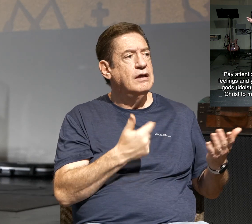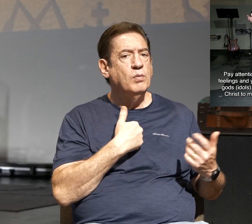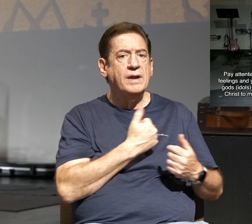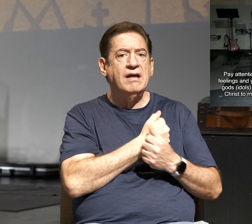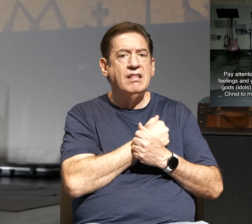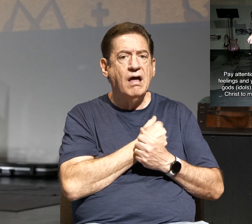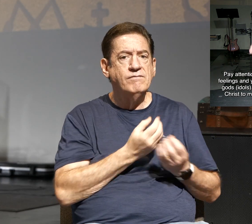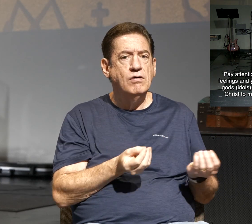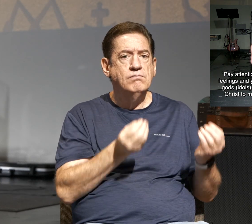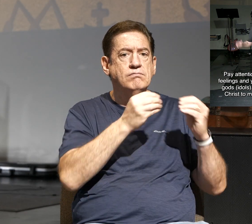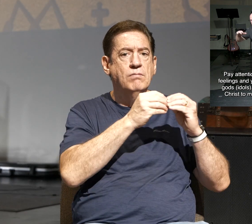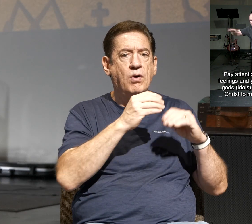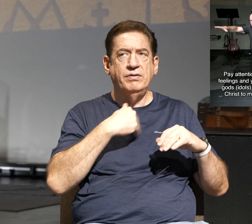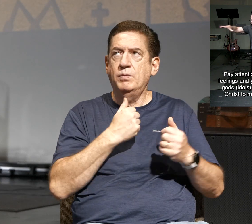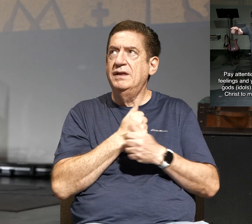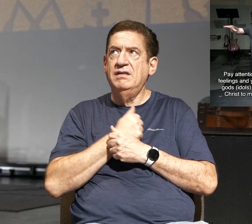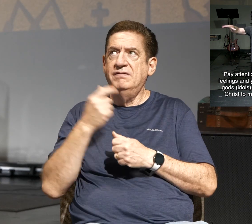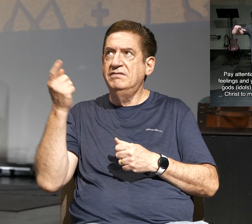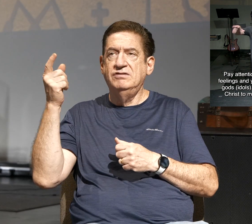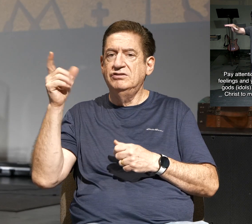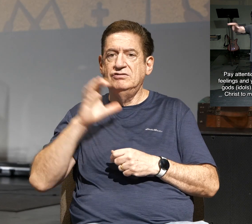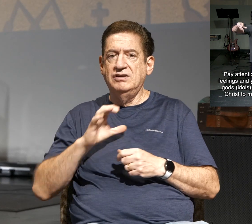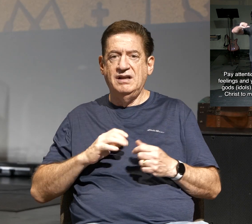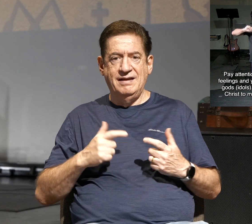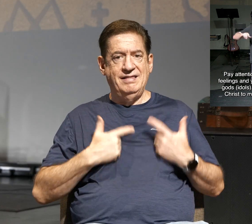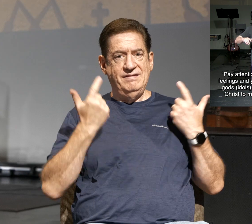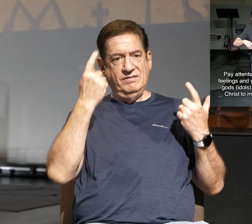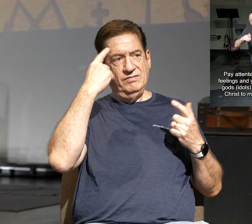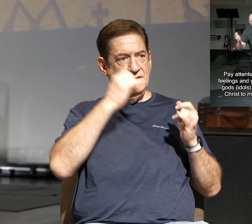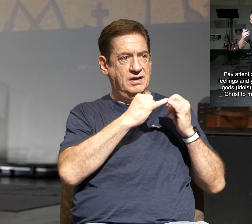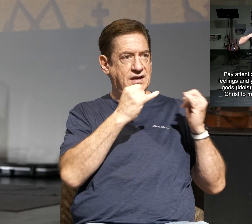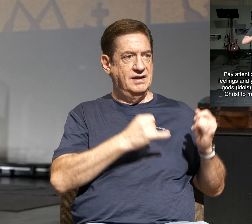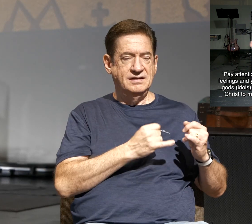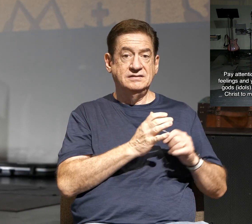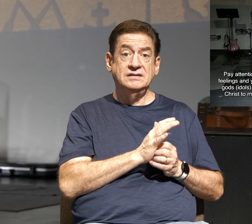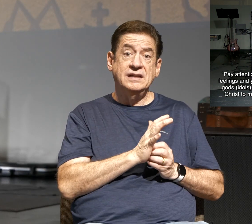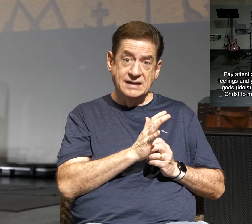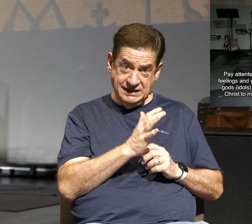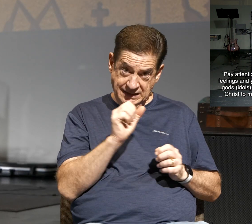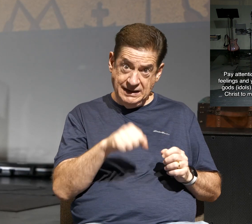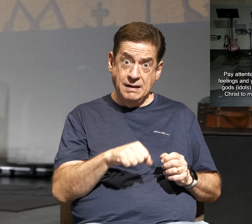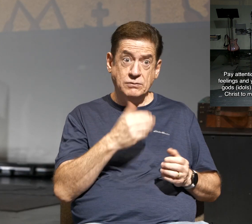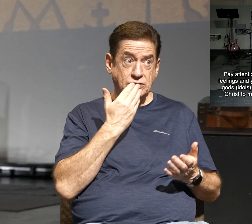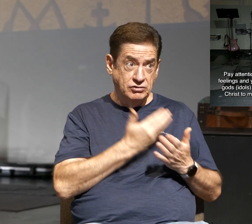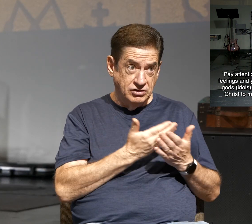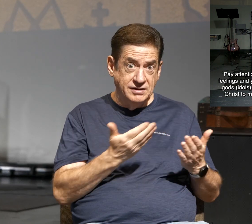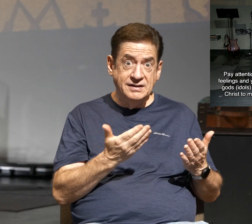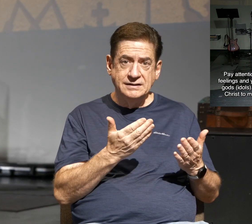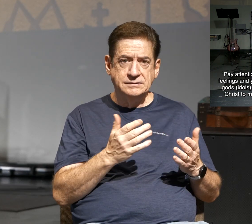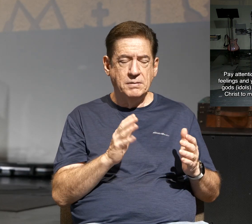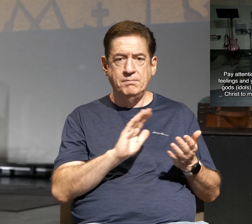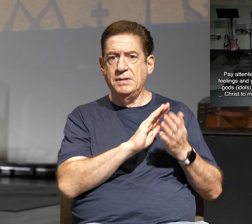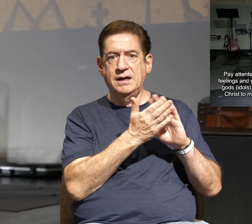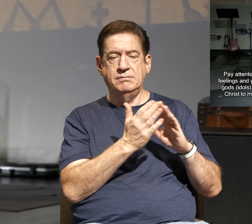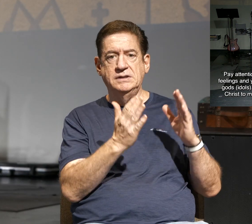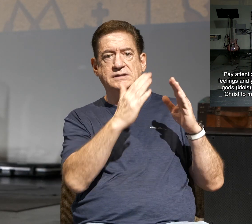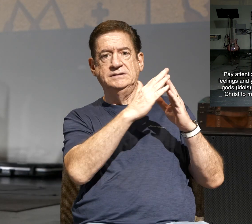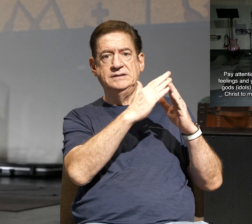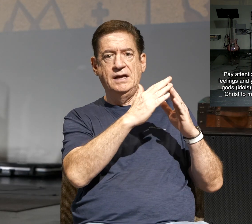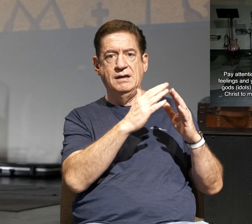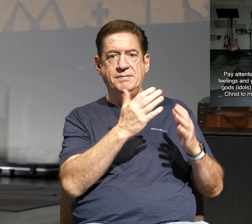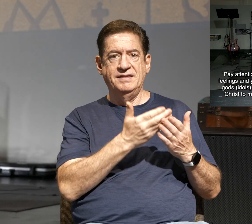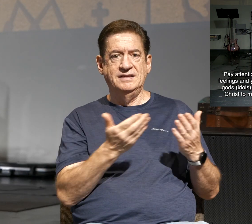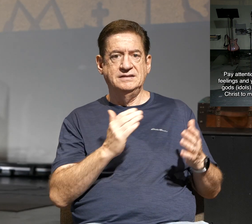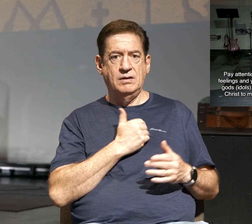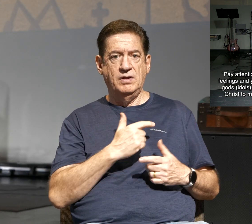identity out of more than Christ. We're living for our idols, and it can be good things that have become ultimate things in our life. It can be a marriage,